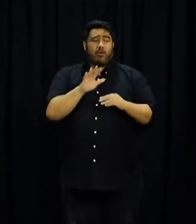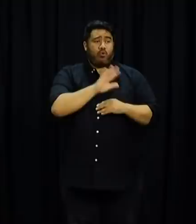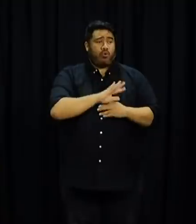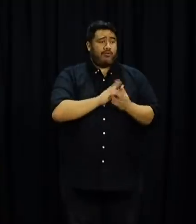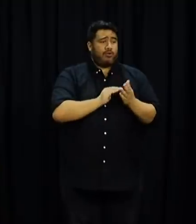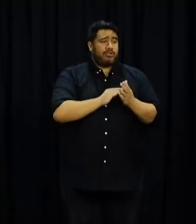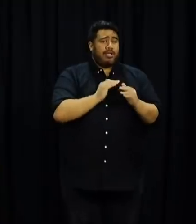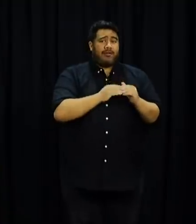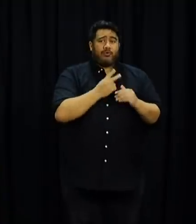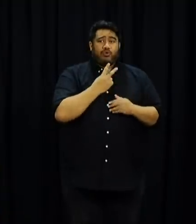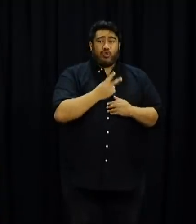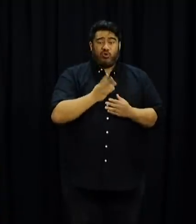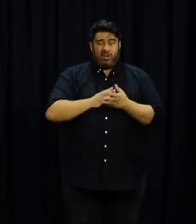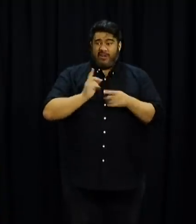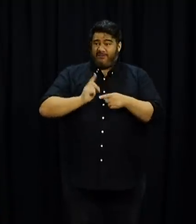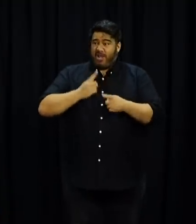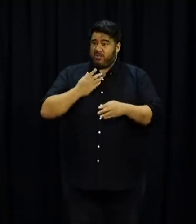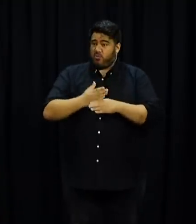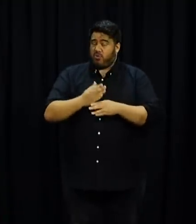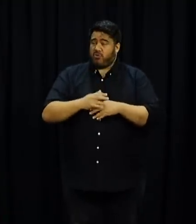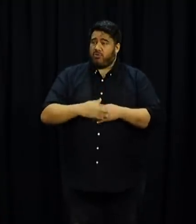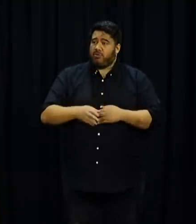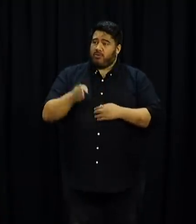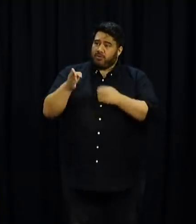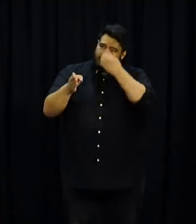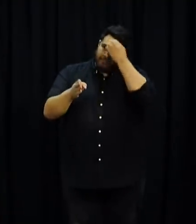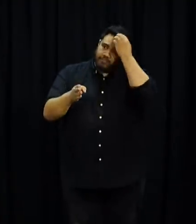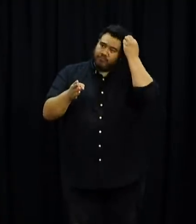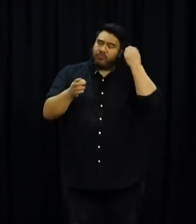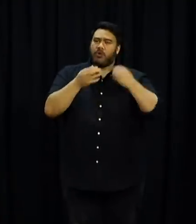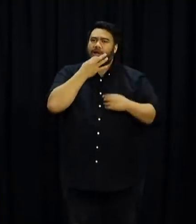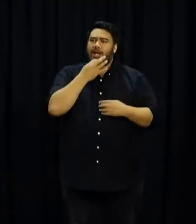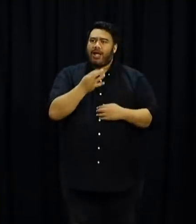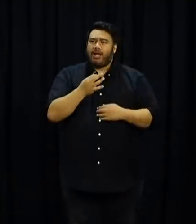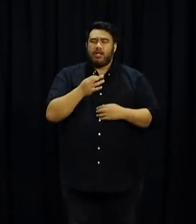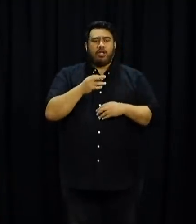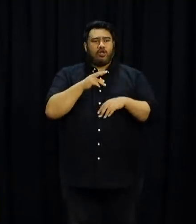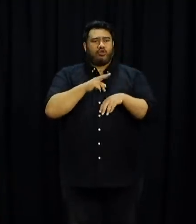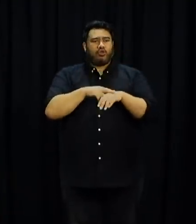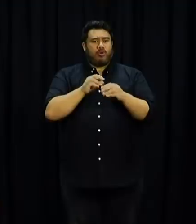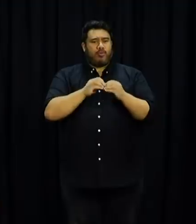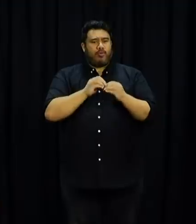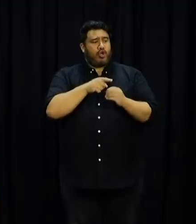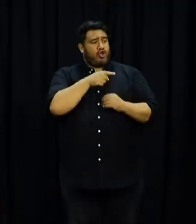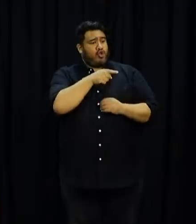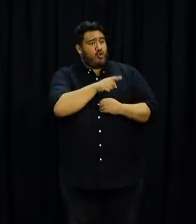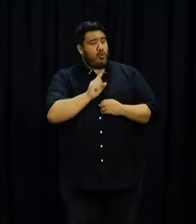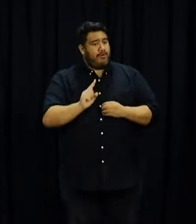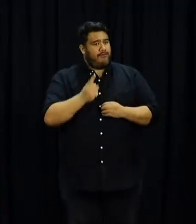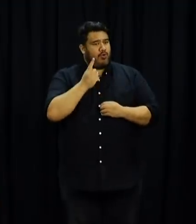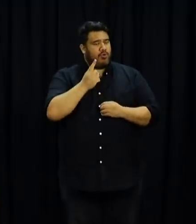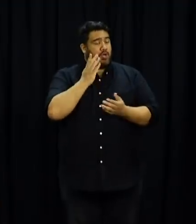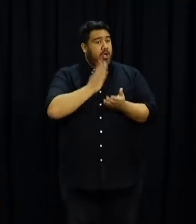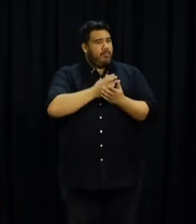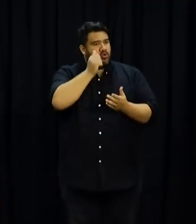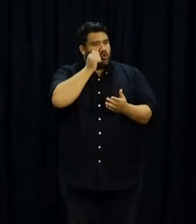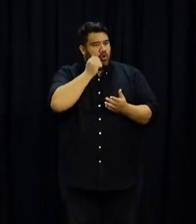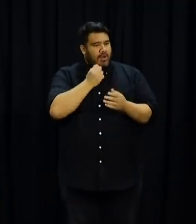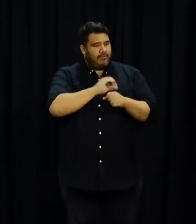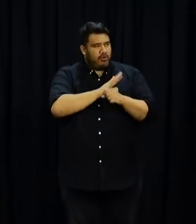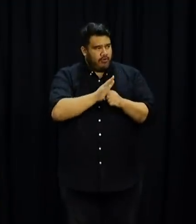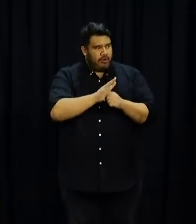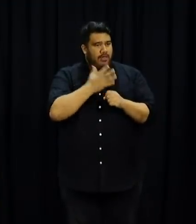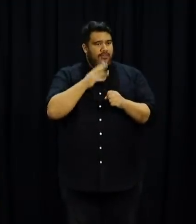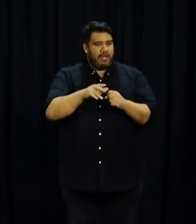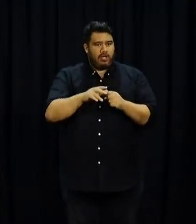Minister, just a few more details on that timeline. When was Dr. Bloomfield first alerted, and when were you first alerted? And then what happened between